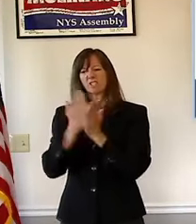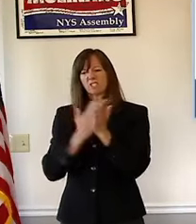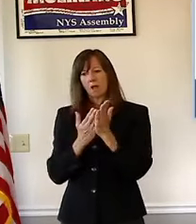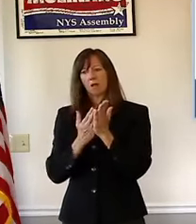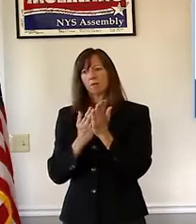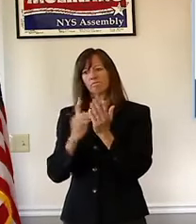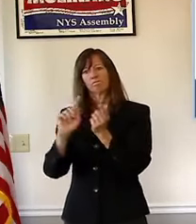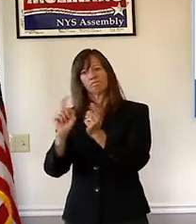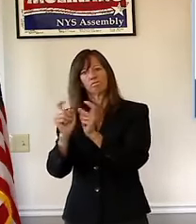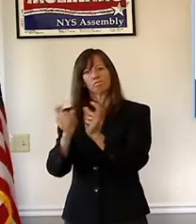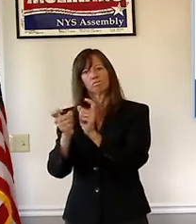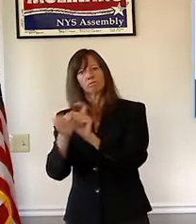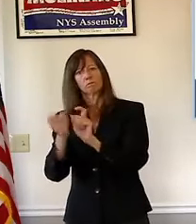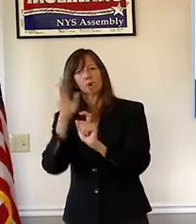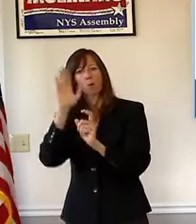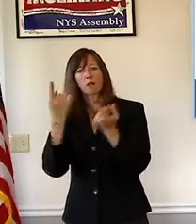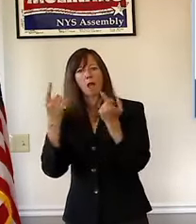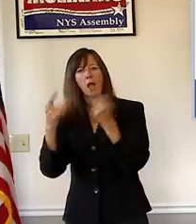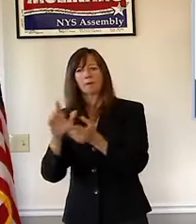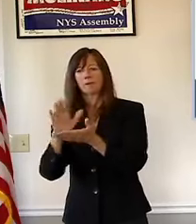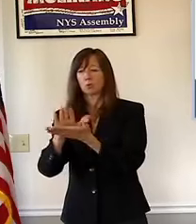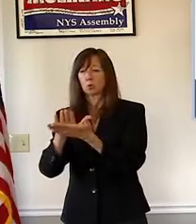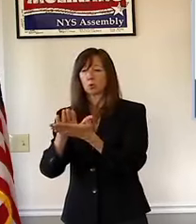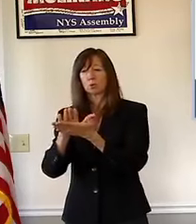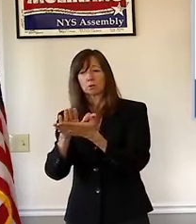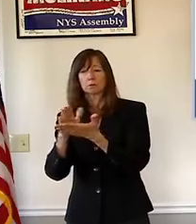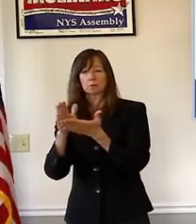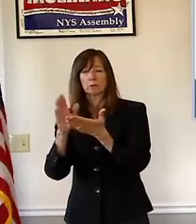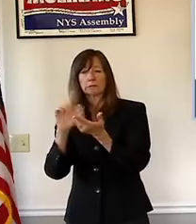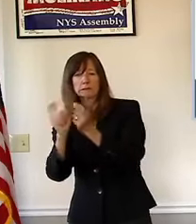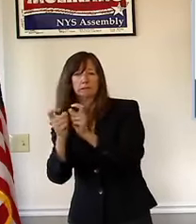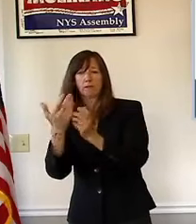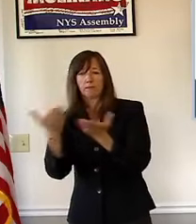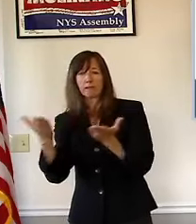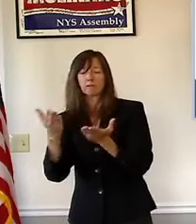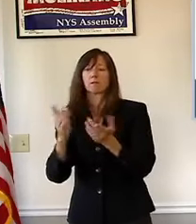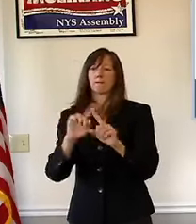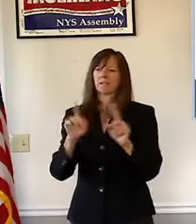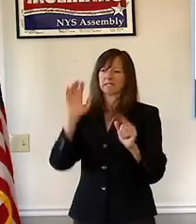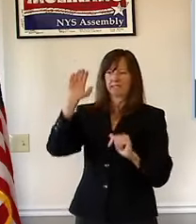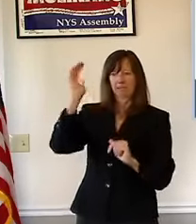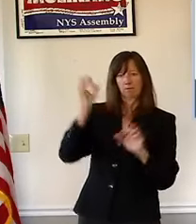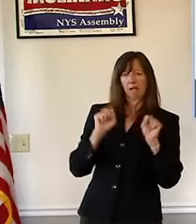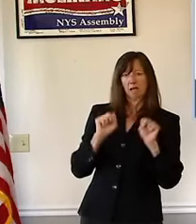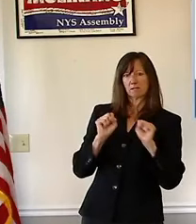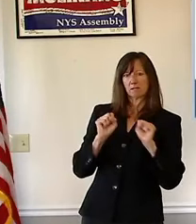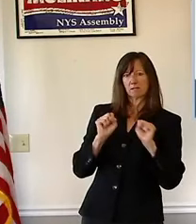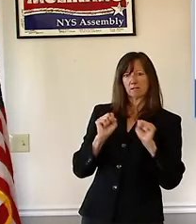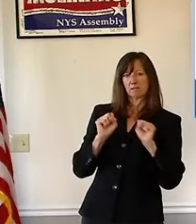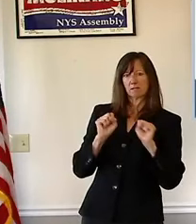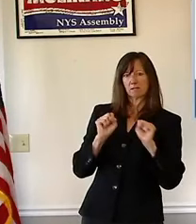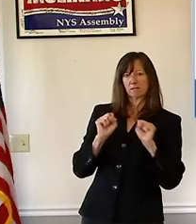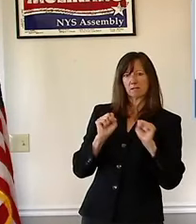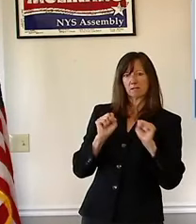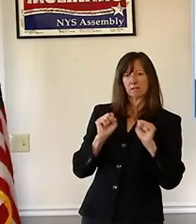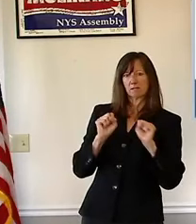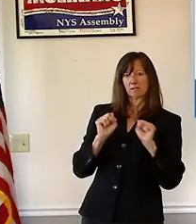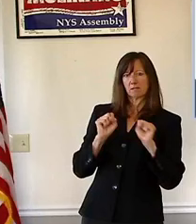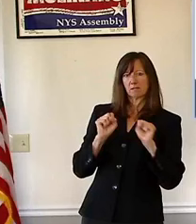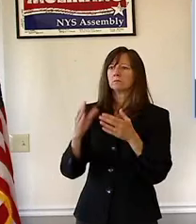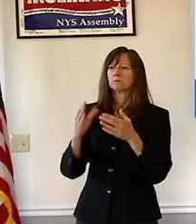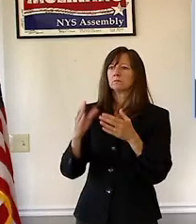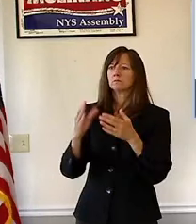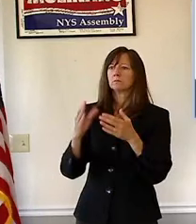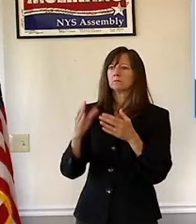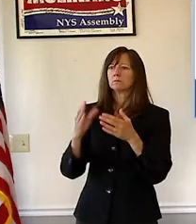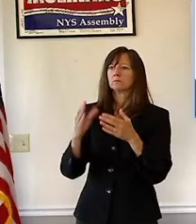it does seem possible that schools could return in a sort of normal fashion with certain precautions. But again, the State